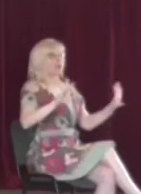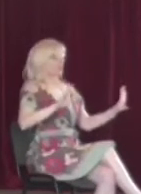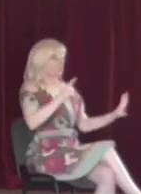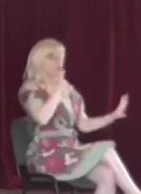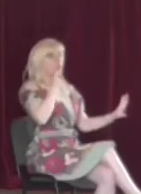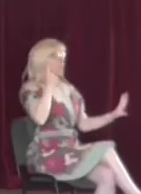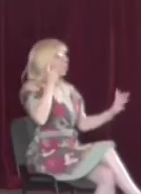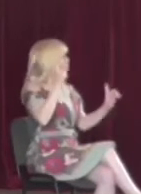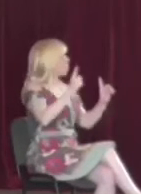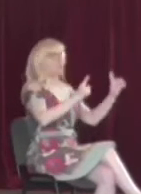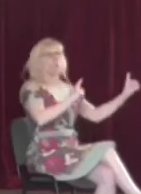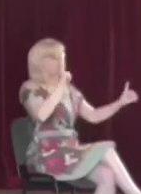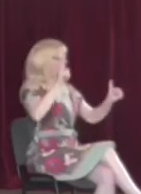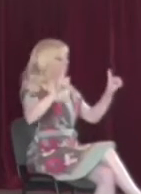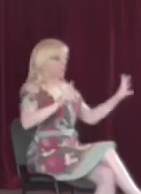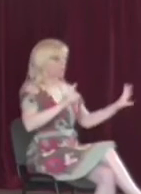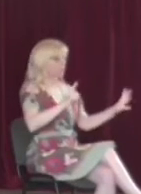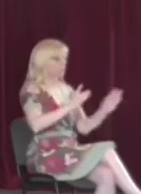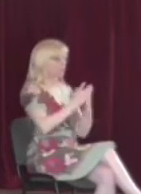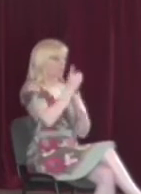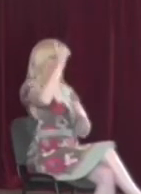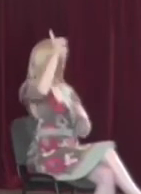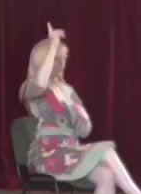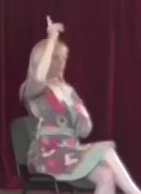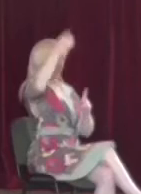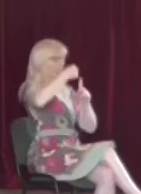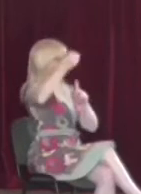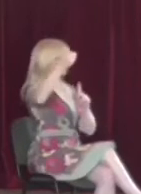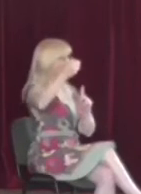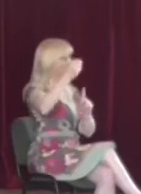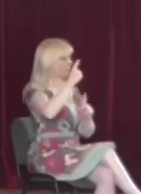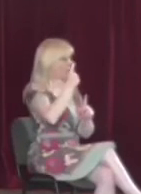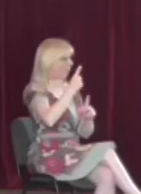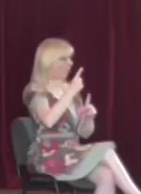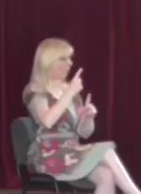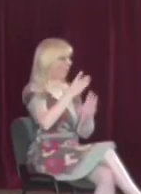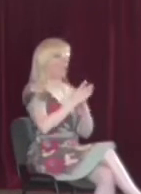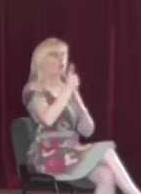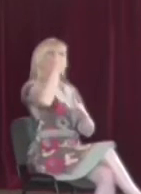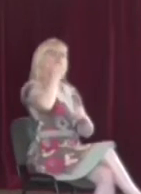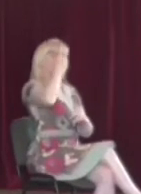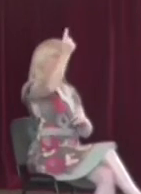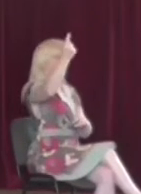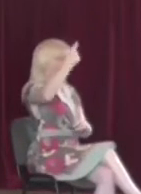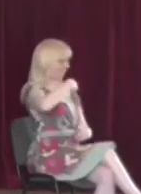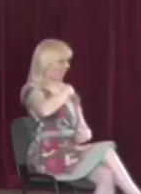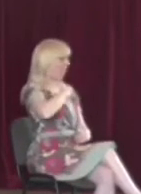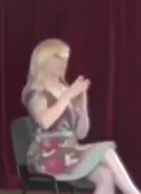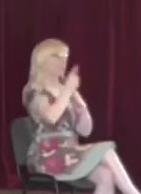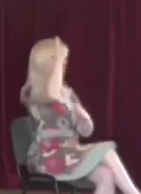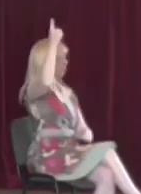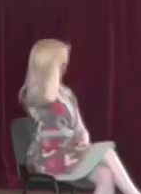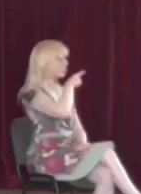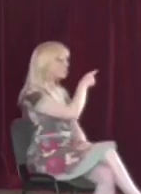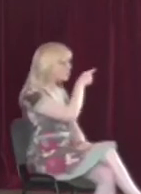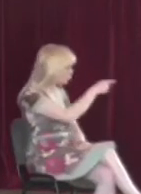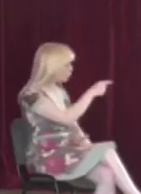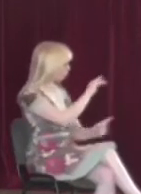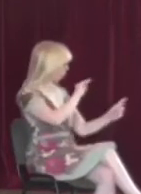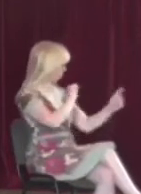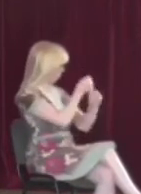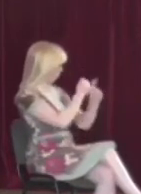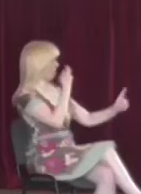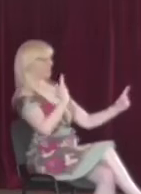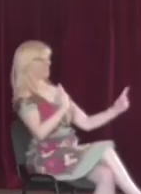Now get up and go into the city, and you will be told what you must do. The men traveling with Saul stood